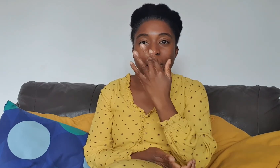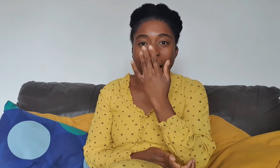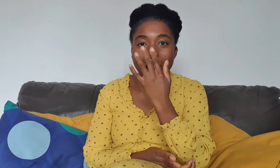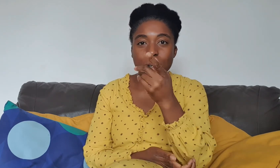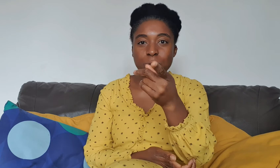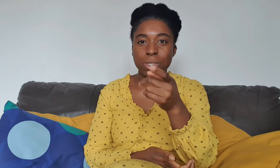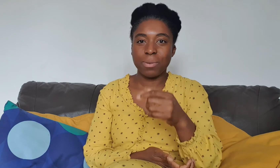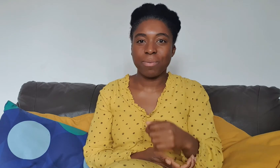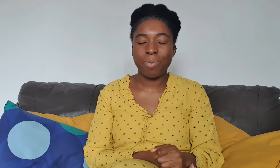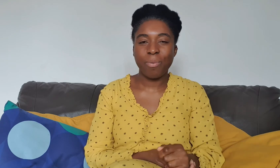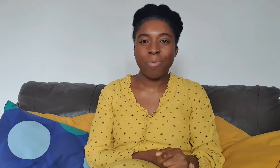how old.